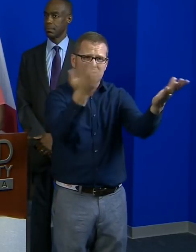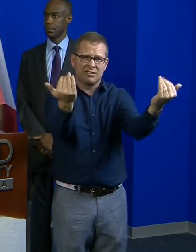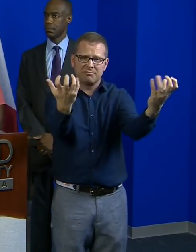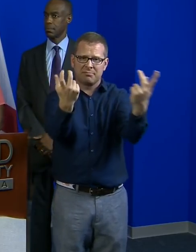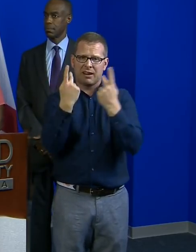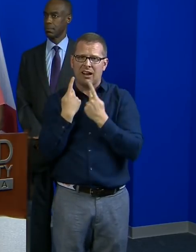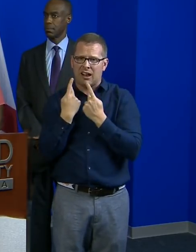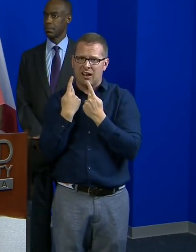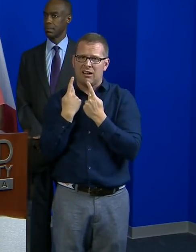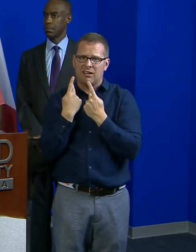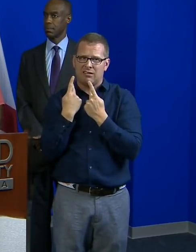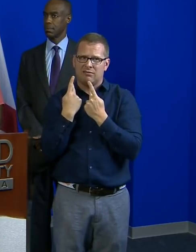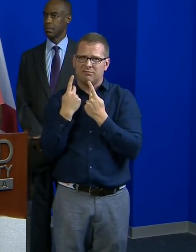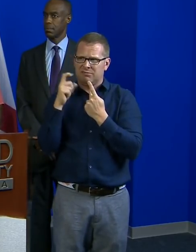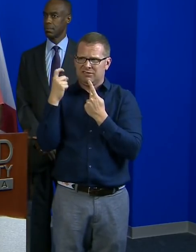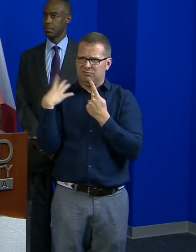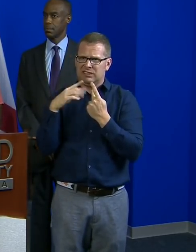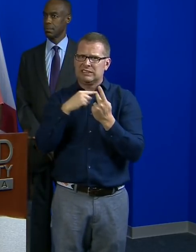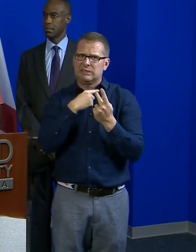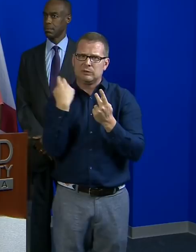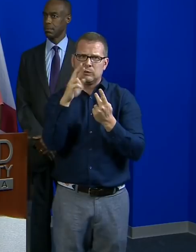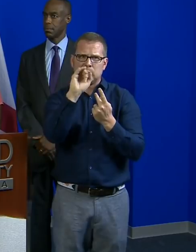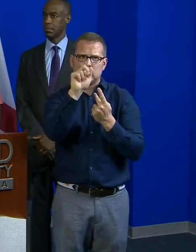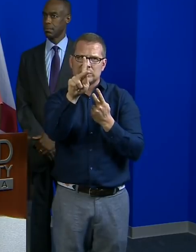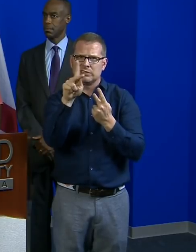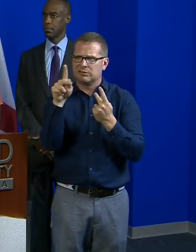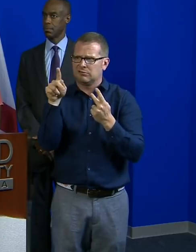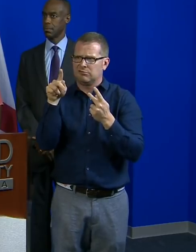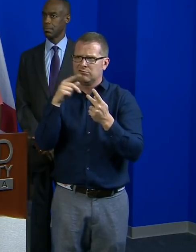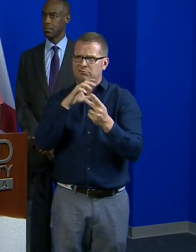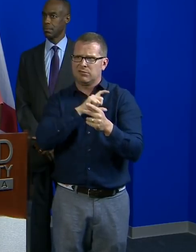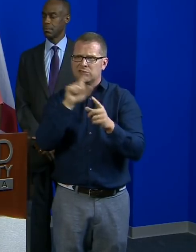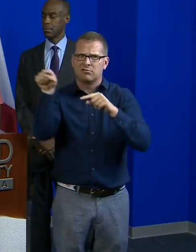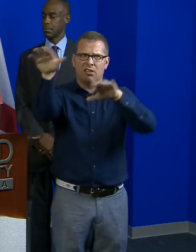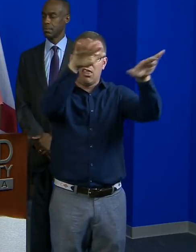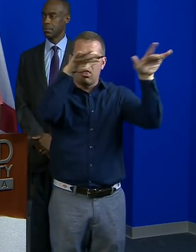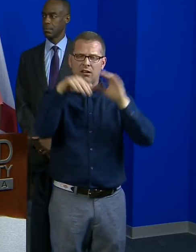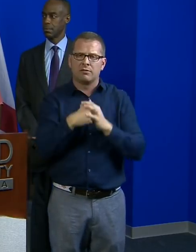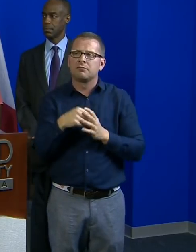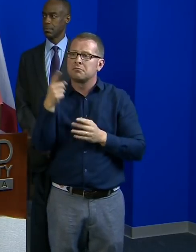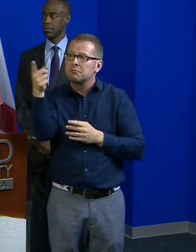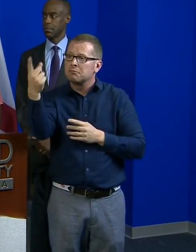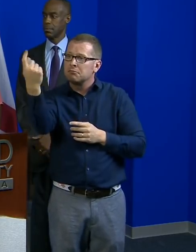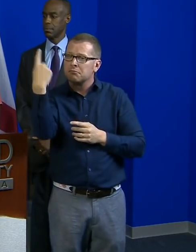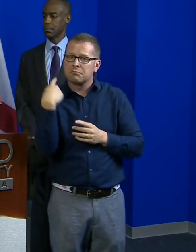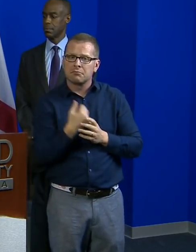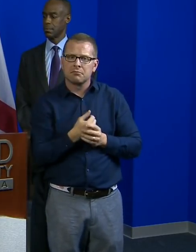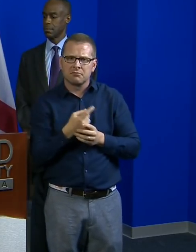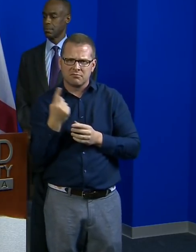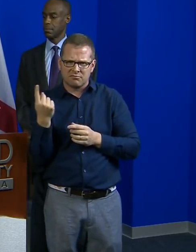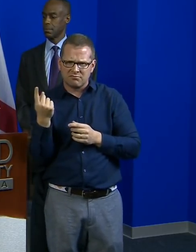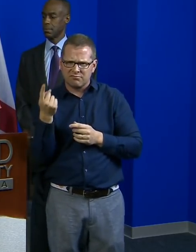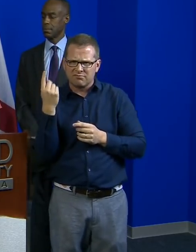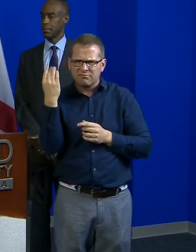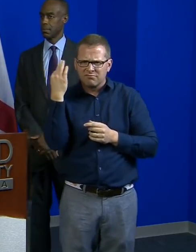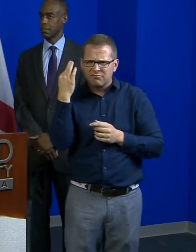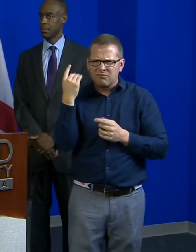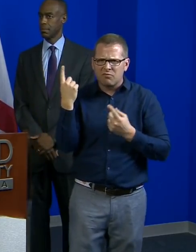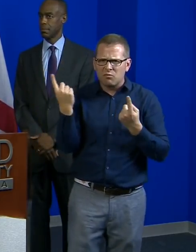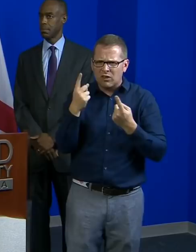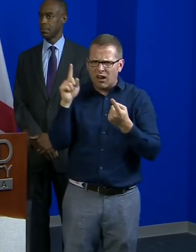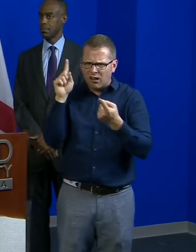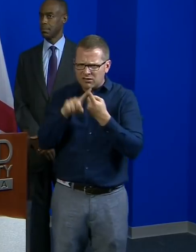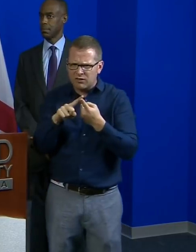lot of people are under the impression it's going to be okay on Friday. You're saying Thursday, people are coming up. So